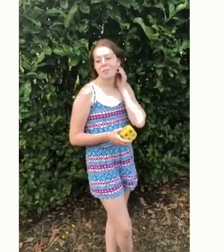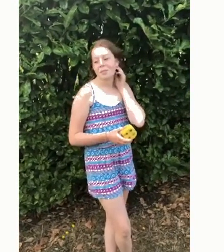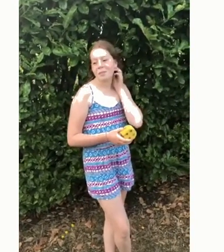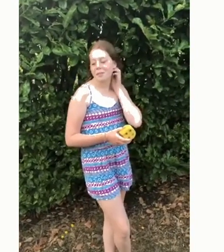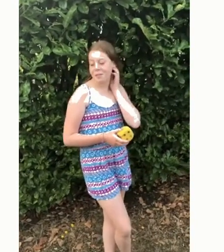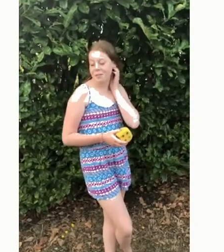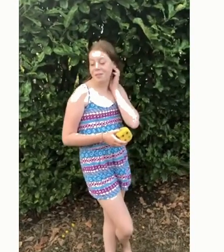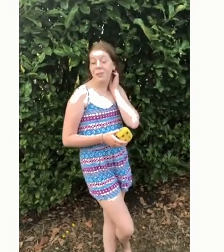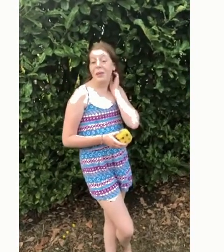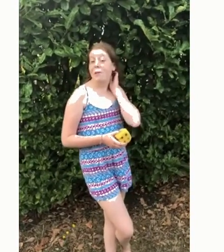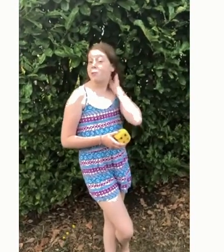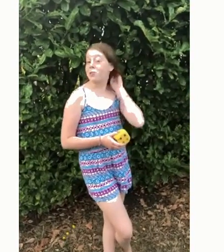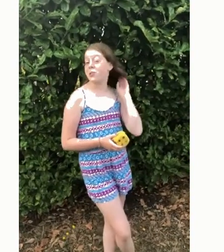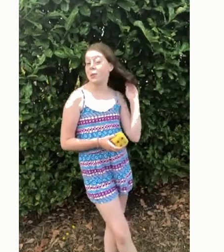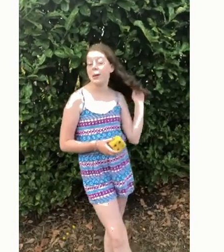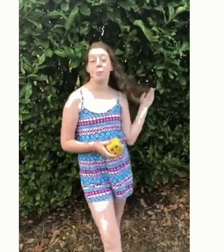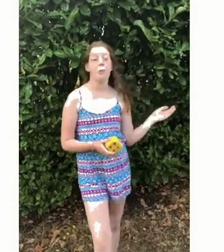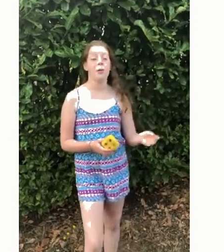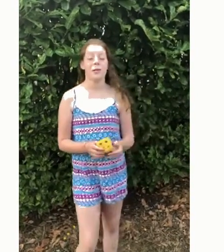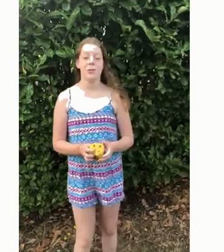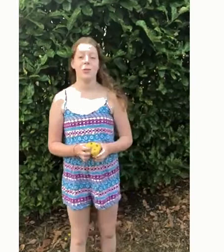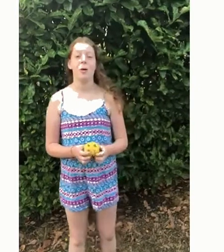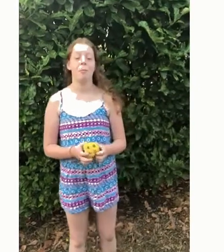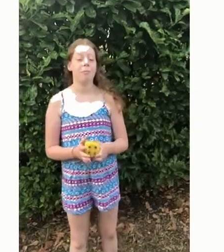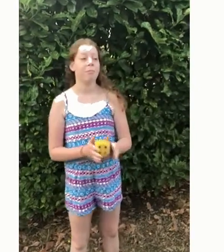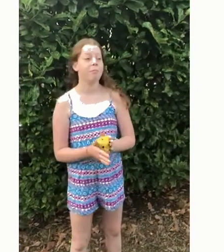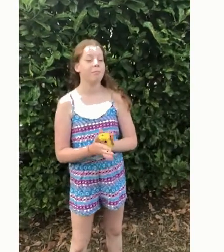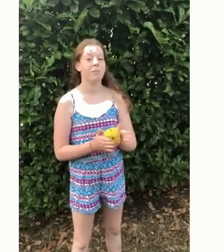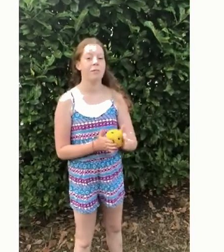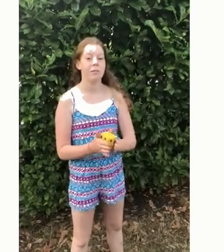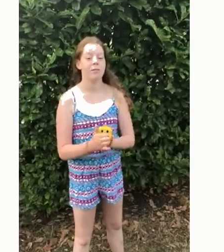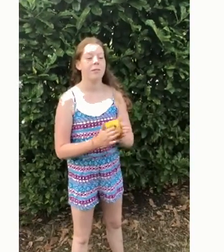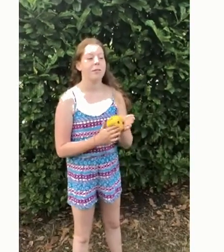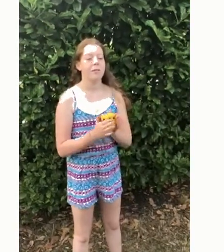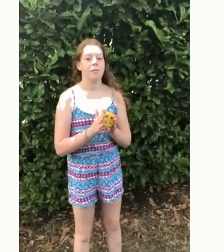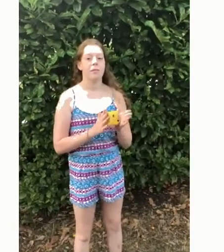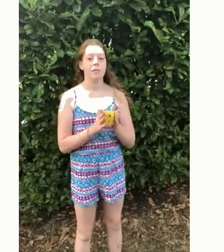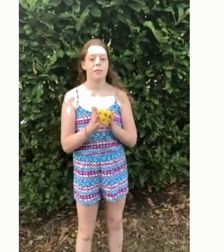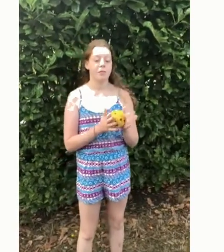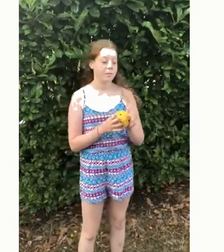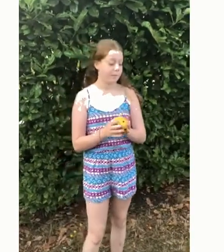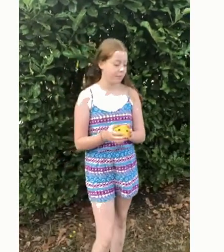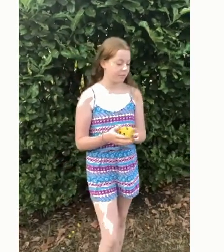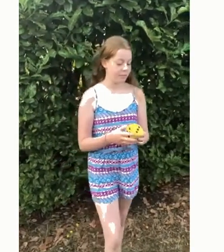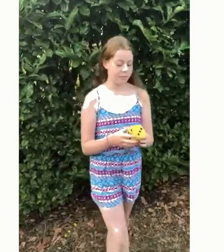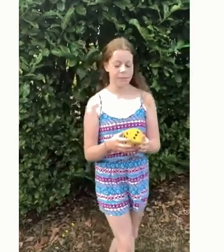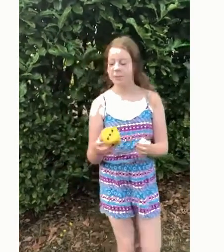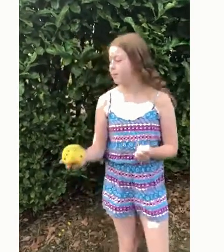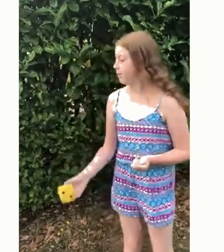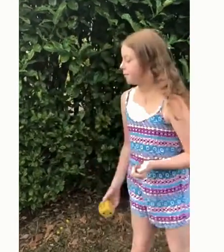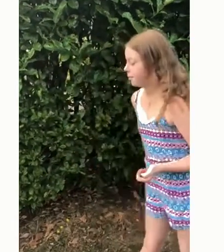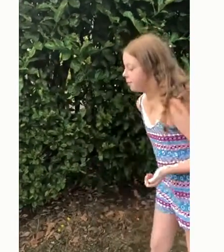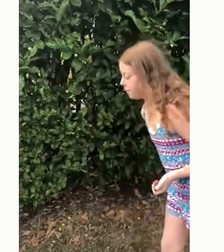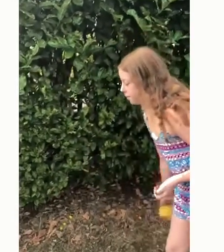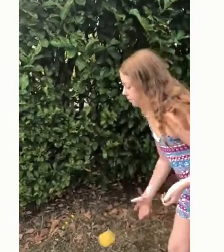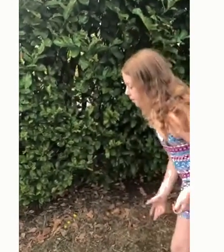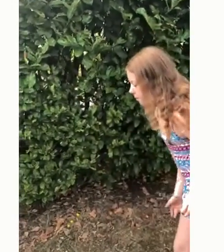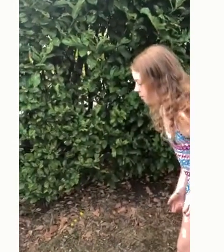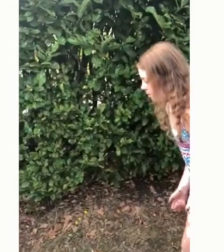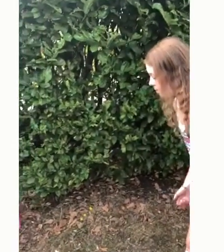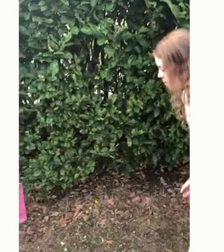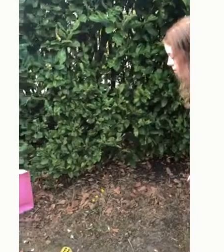or was it three people, Grace? It was two people. It was two people didn't stop. So, Grace, can you roll the dice?